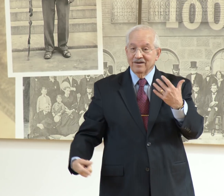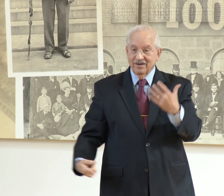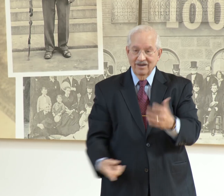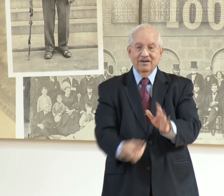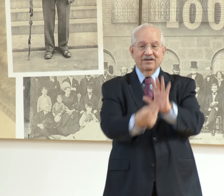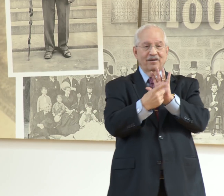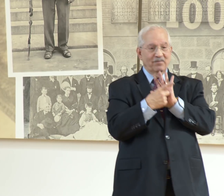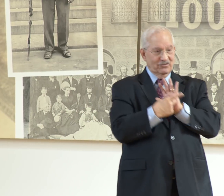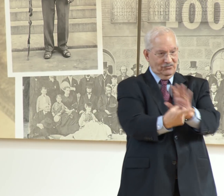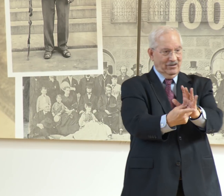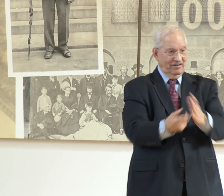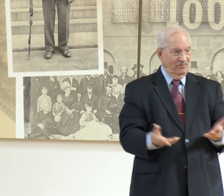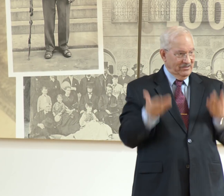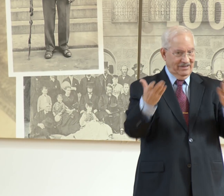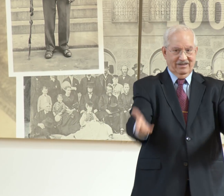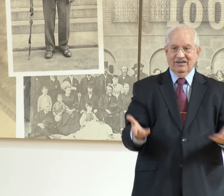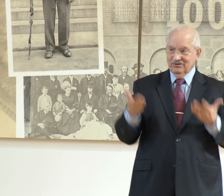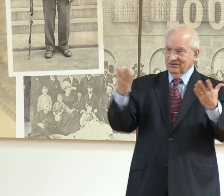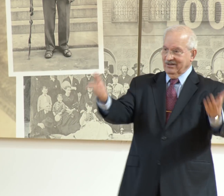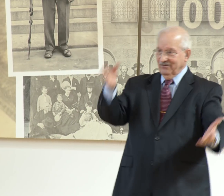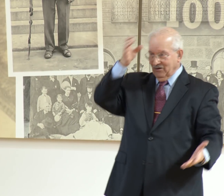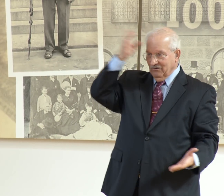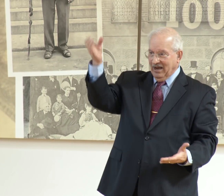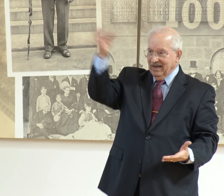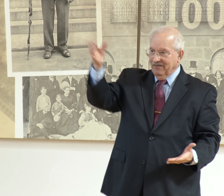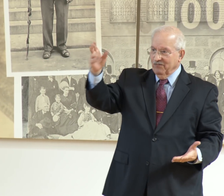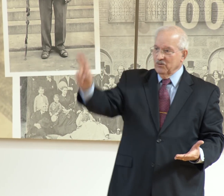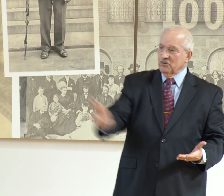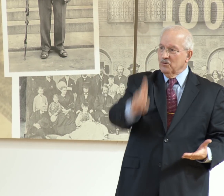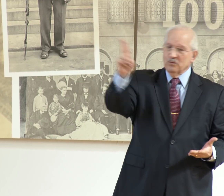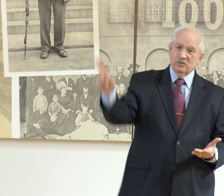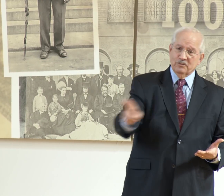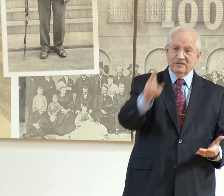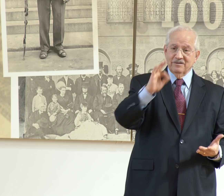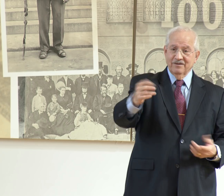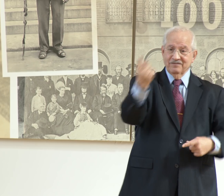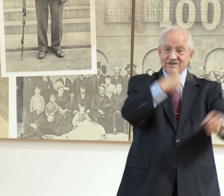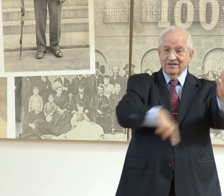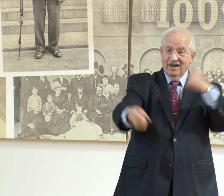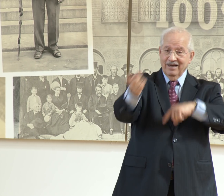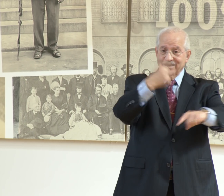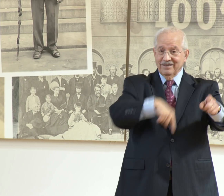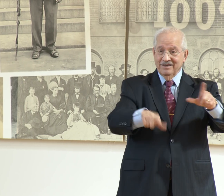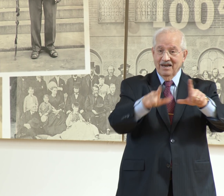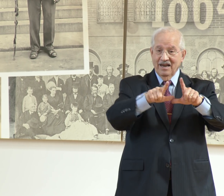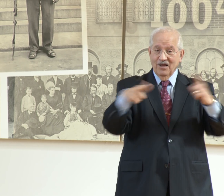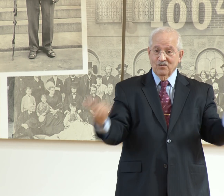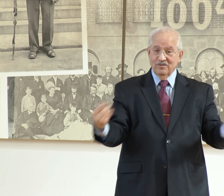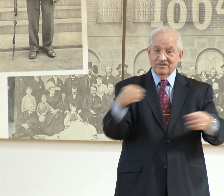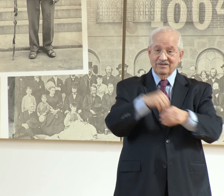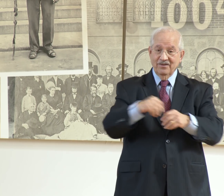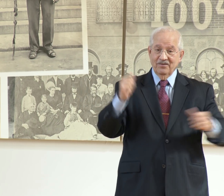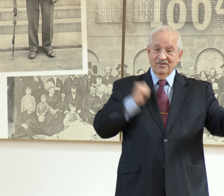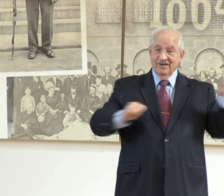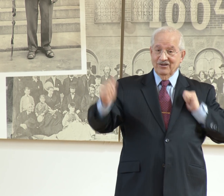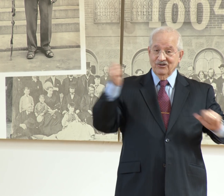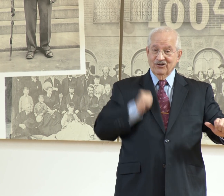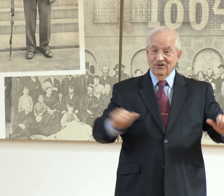going through 36 cities and 25 countries, presenting the creative use of signs in